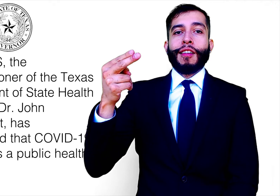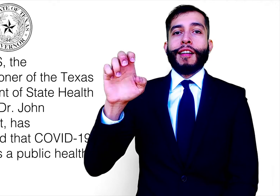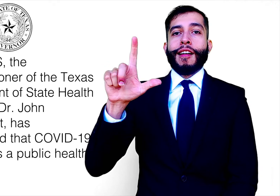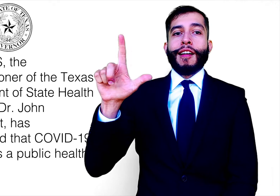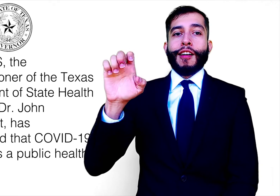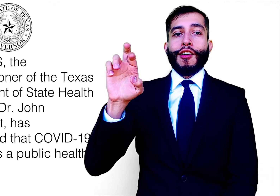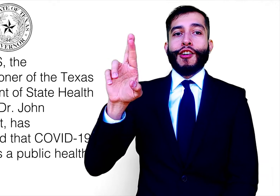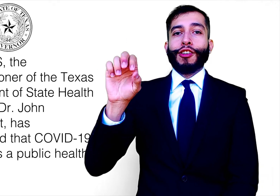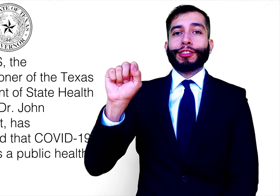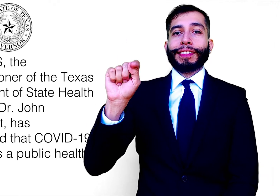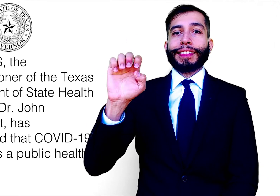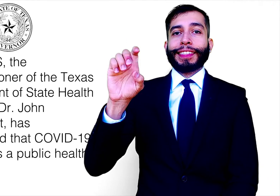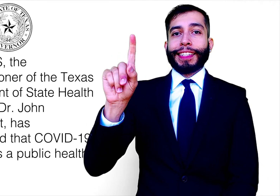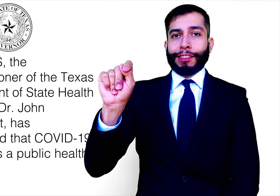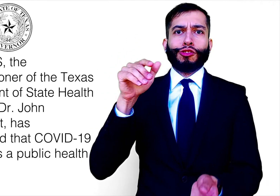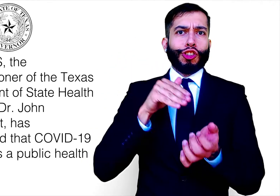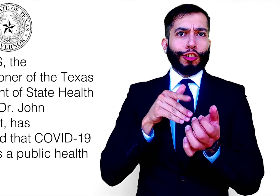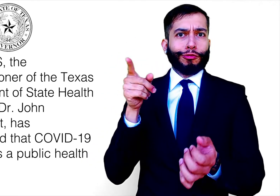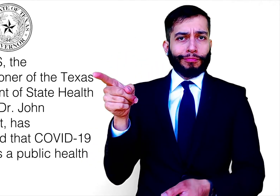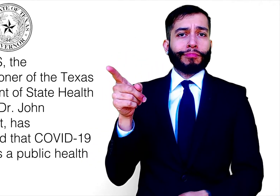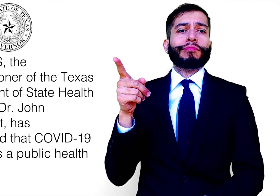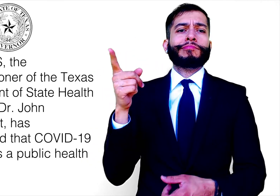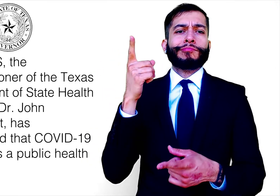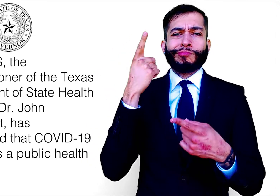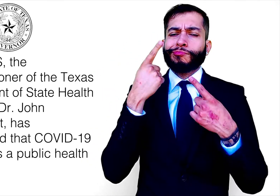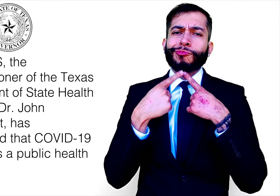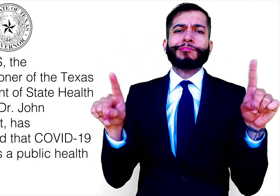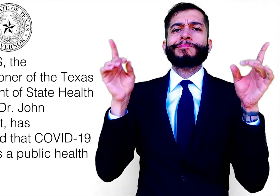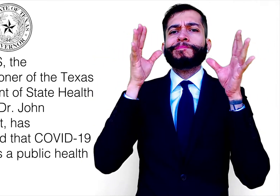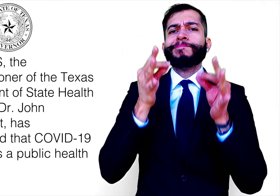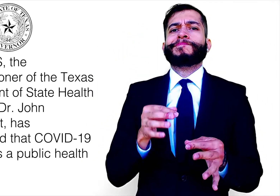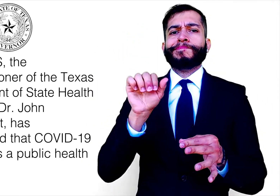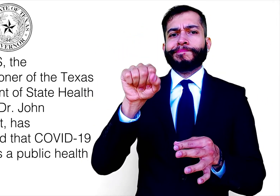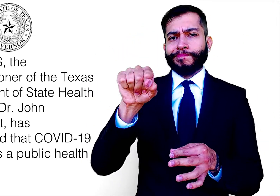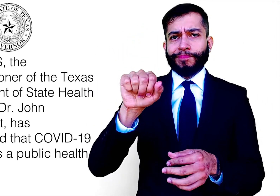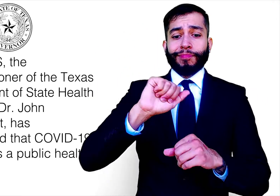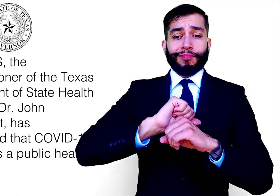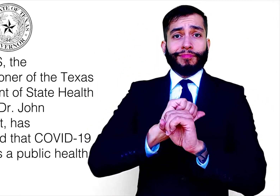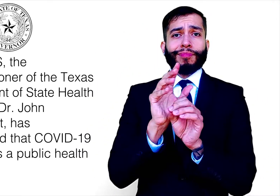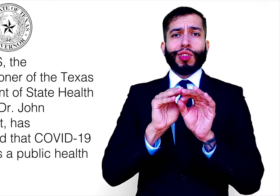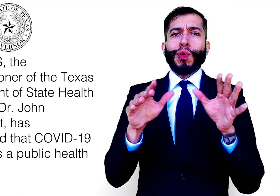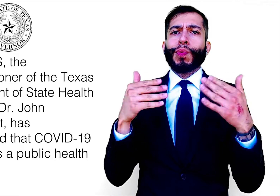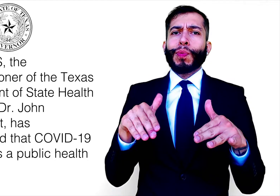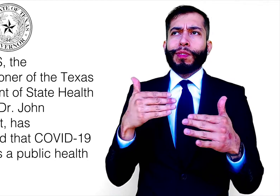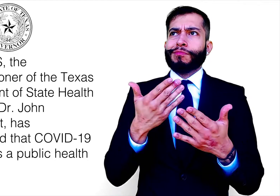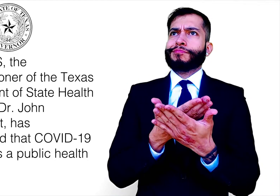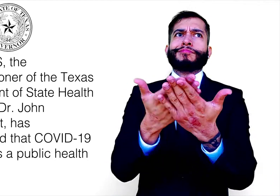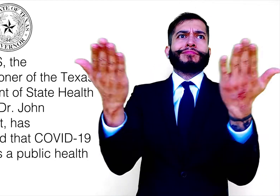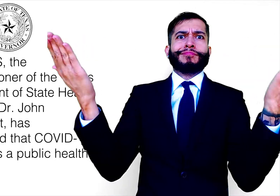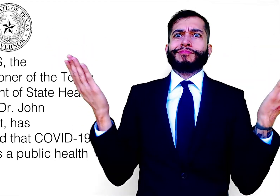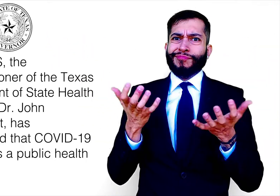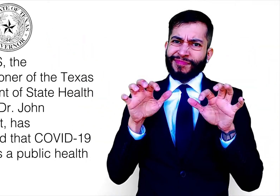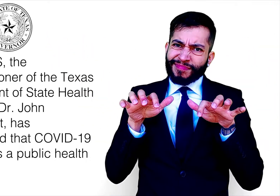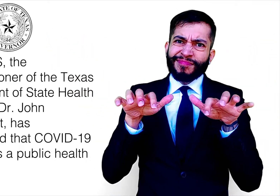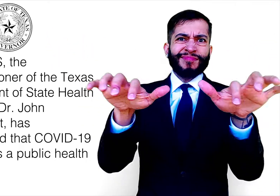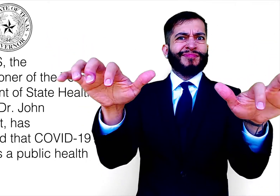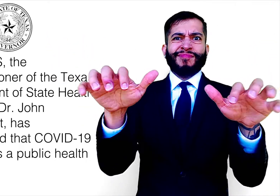John Hellerstedt, has determined that COVID-19 represents a public health disaster within the meaning